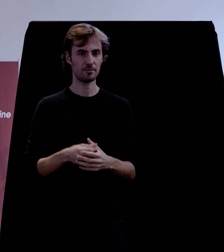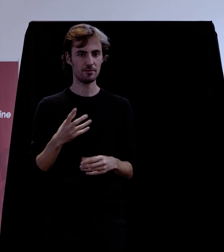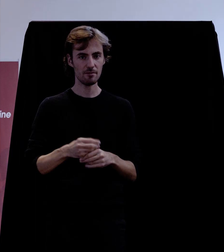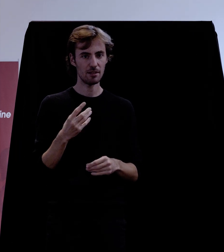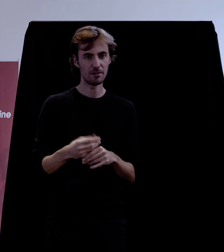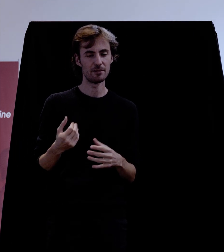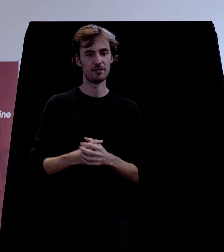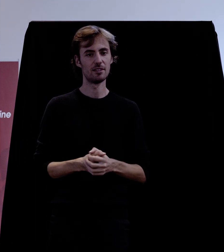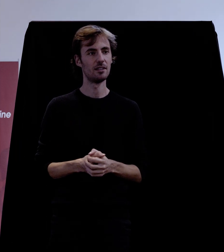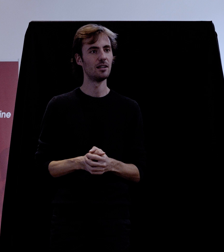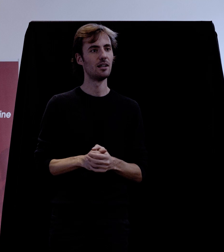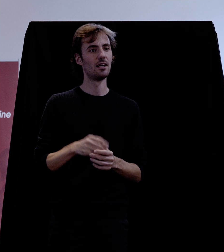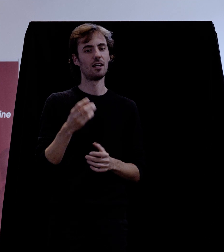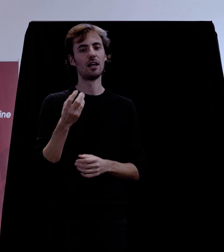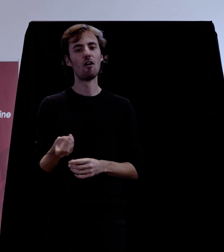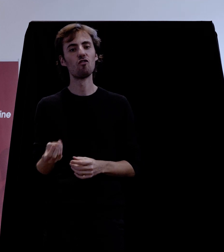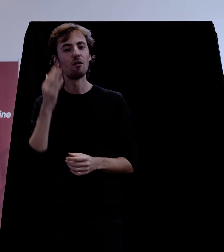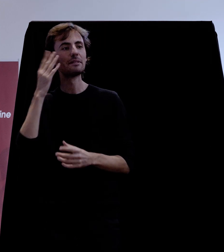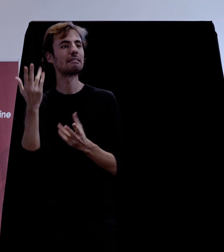help him settle down. I thought that was really cool.